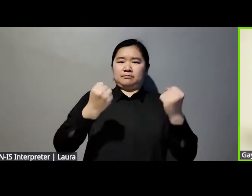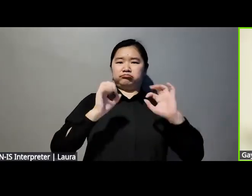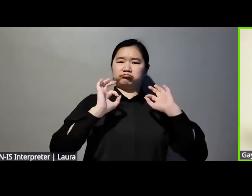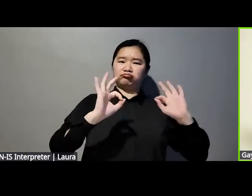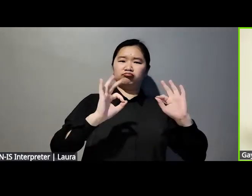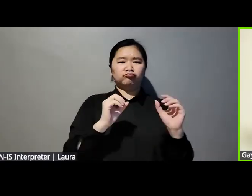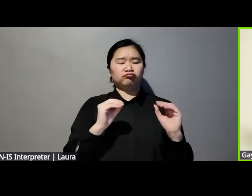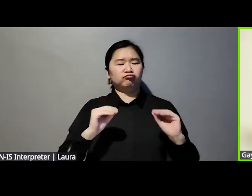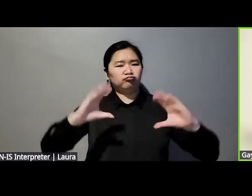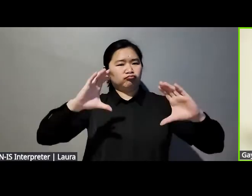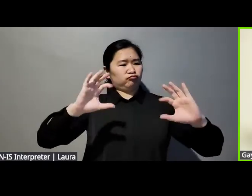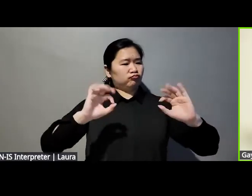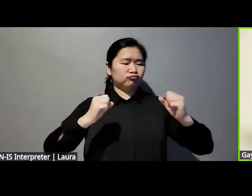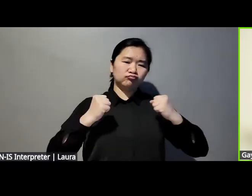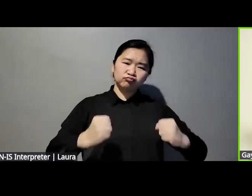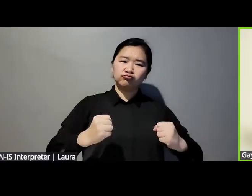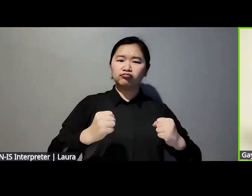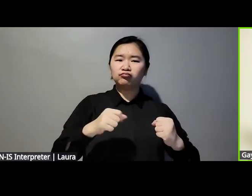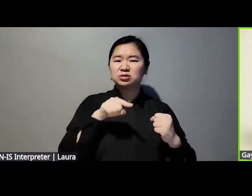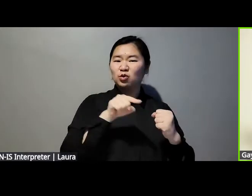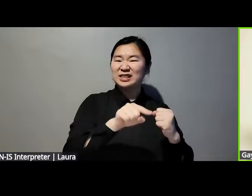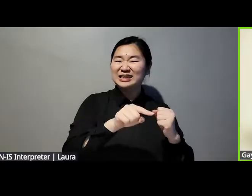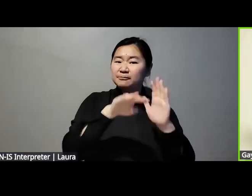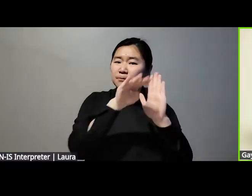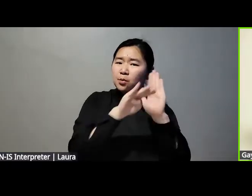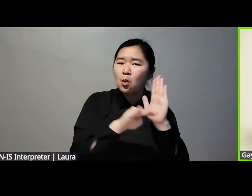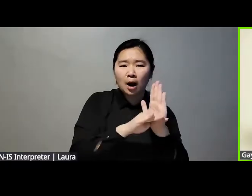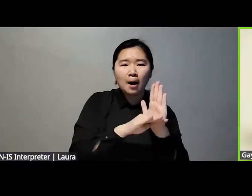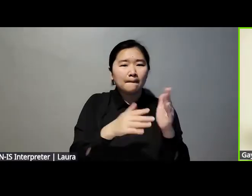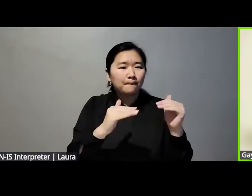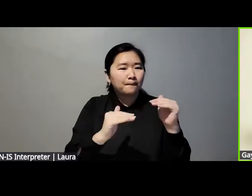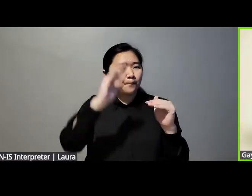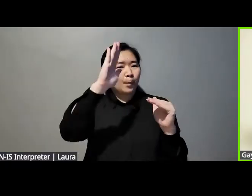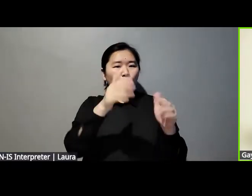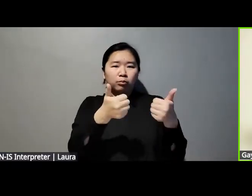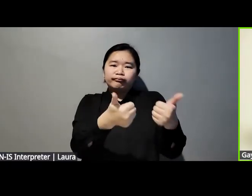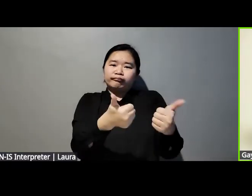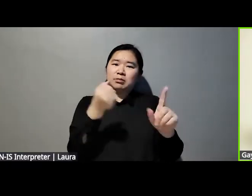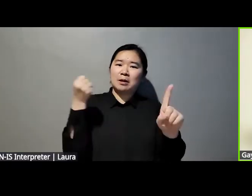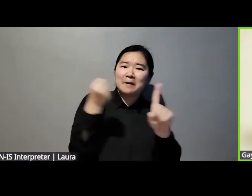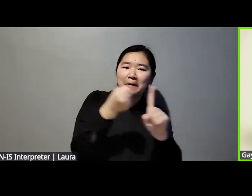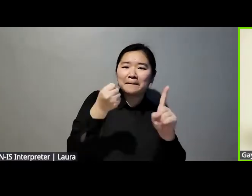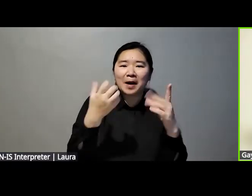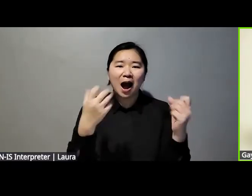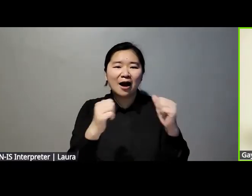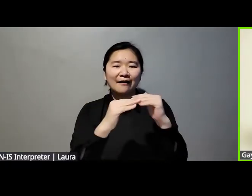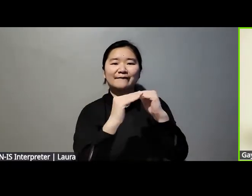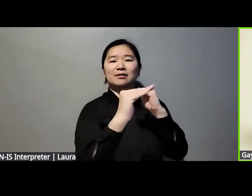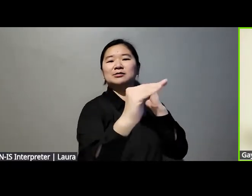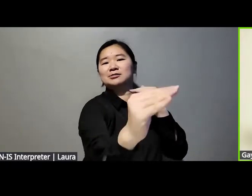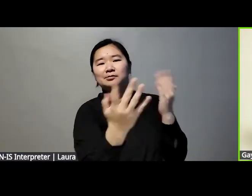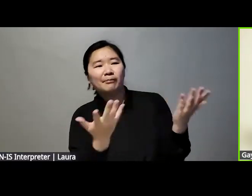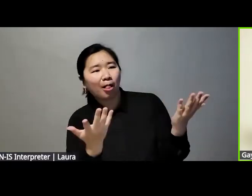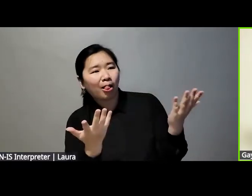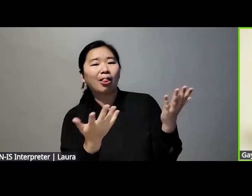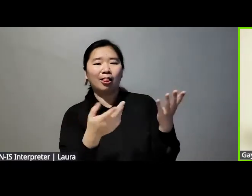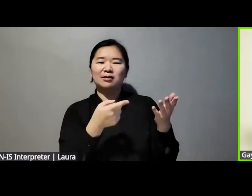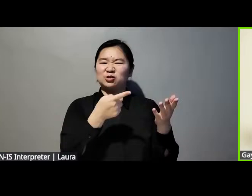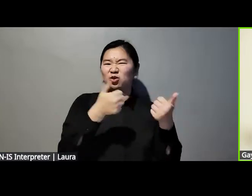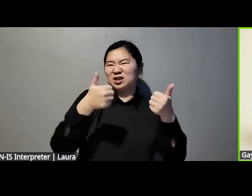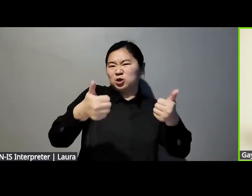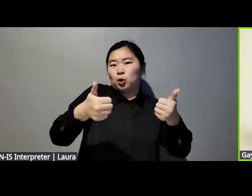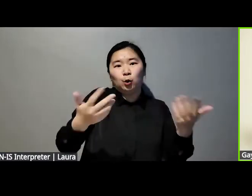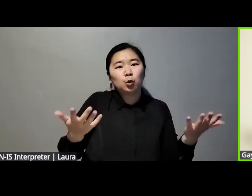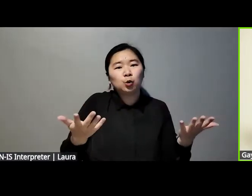participation. Today, I'm trying to think about a different, maybe even a harder question. And